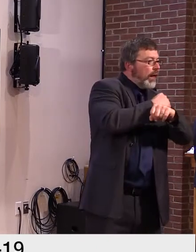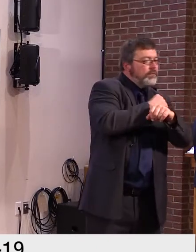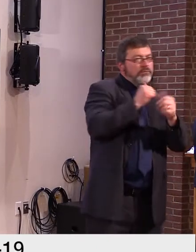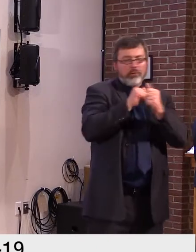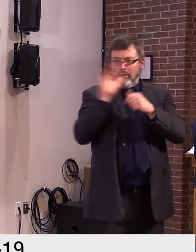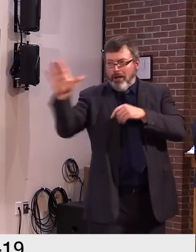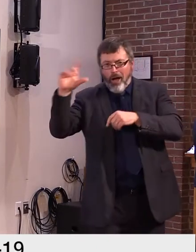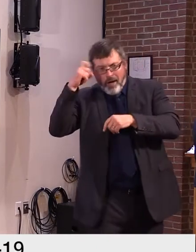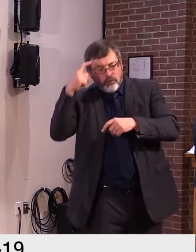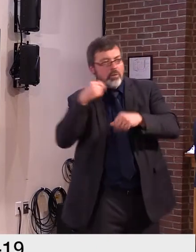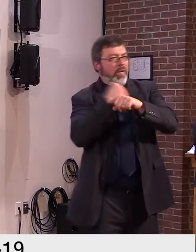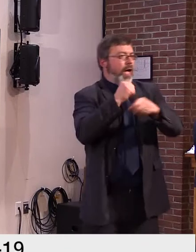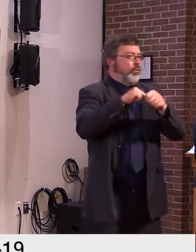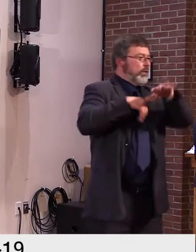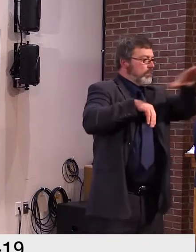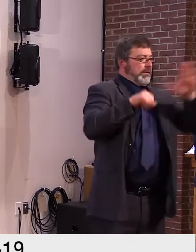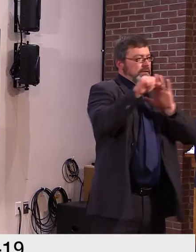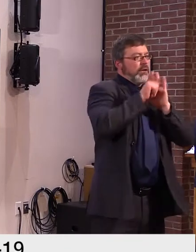Great.